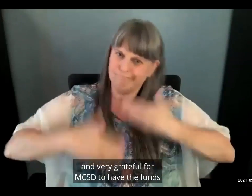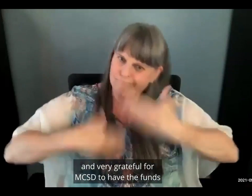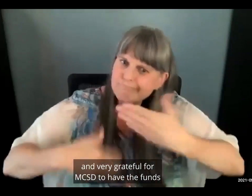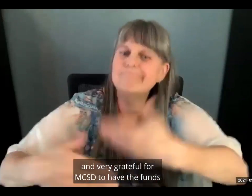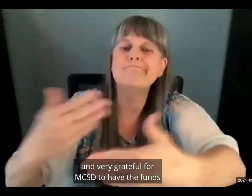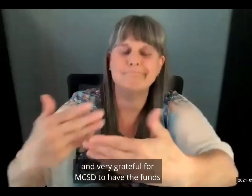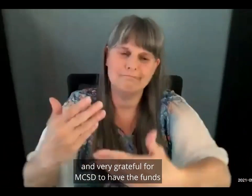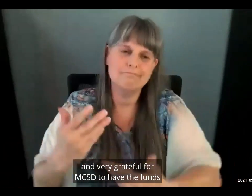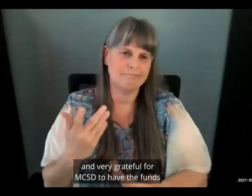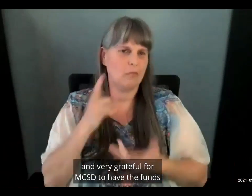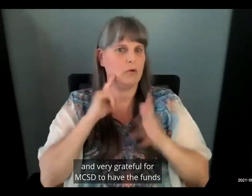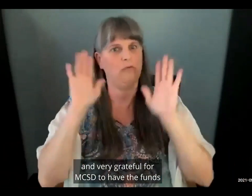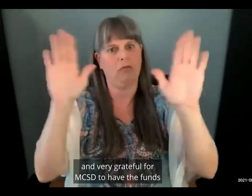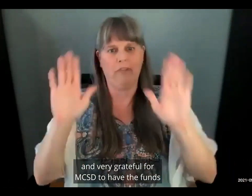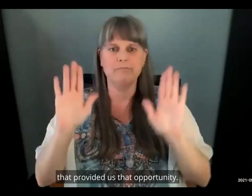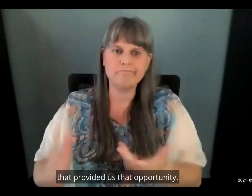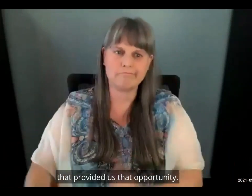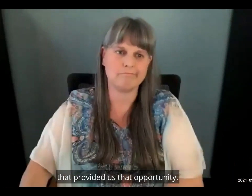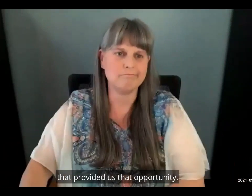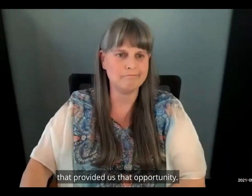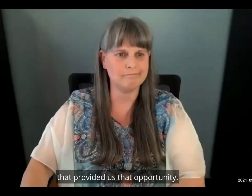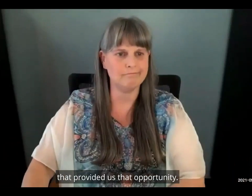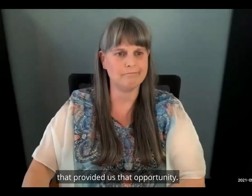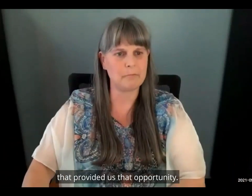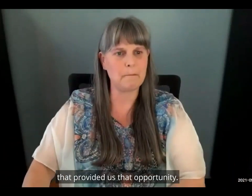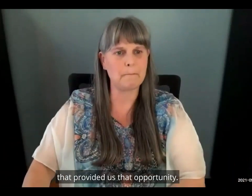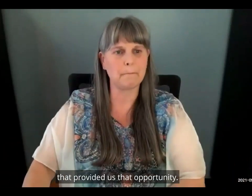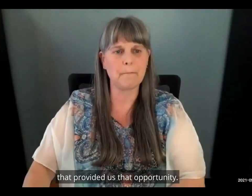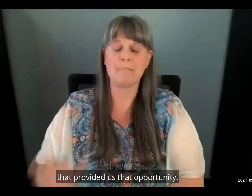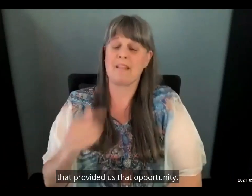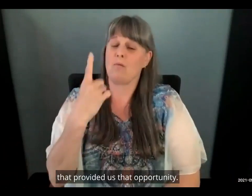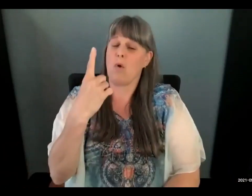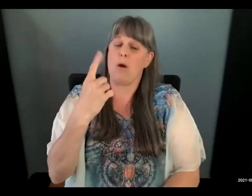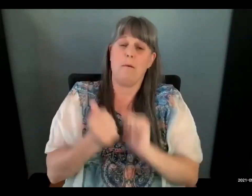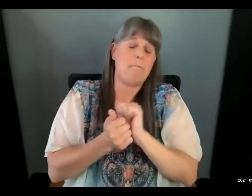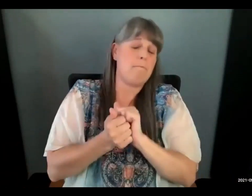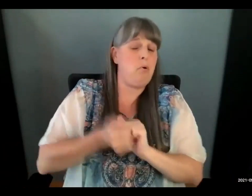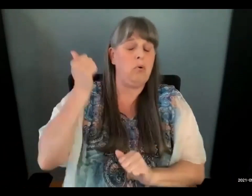for MCSD to have the funds that provided us that opportunity.